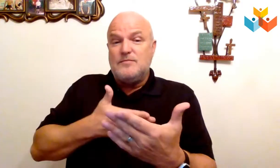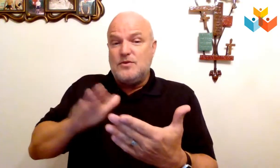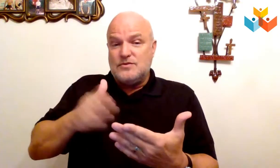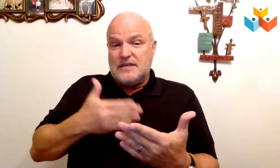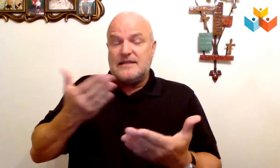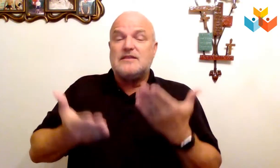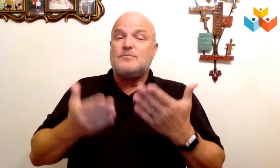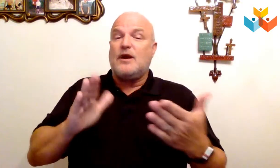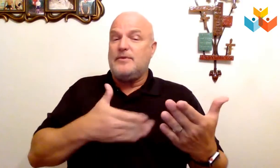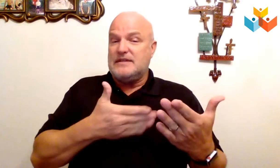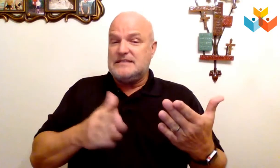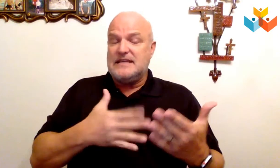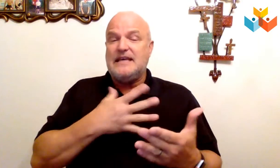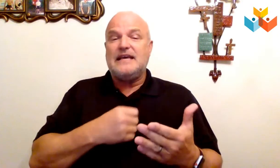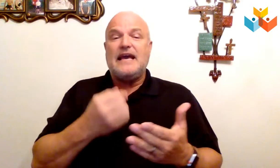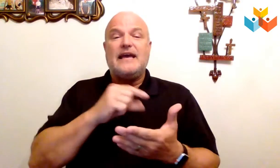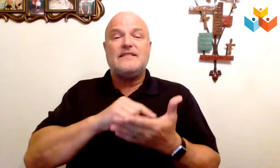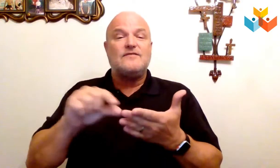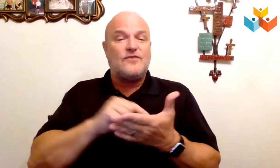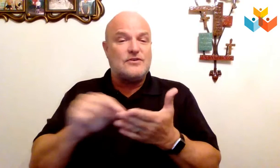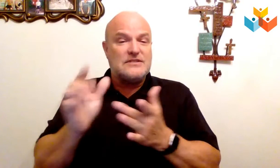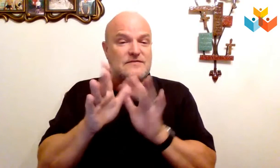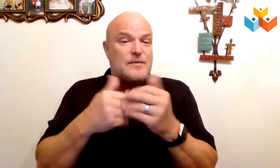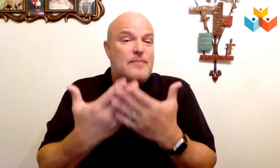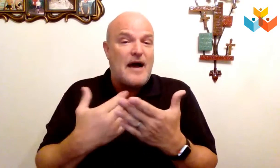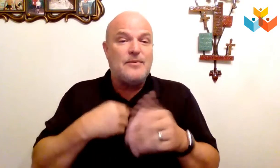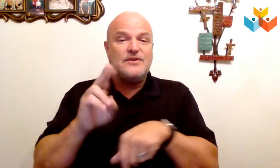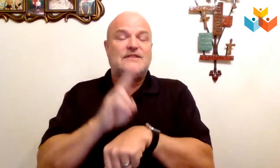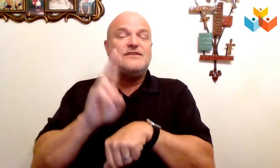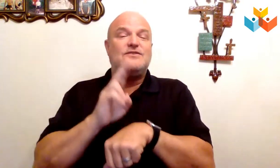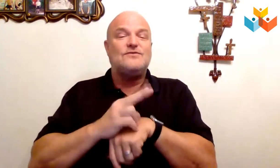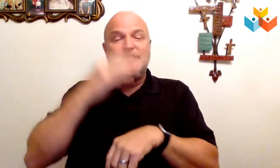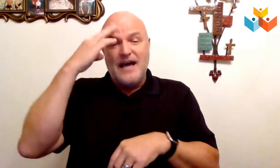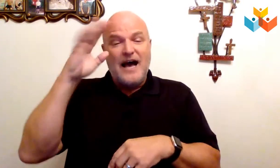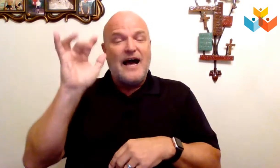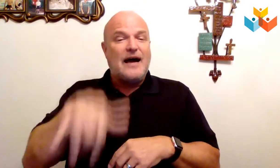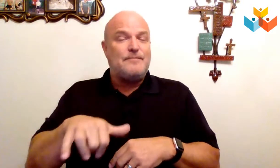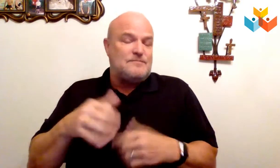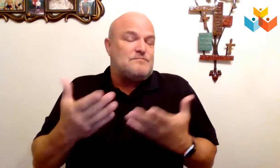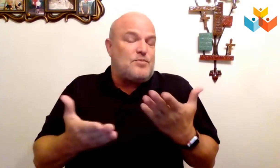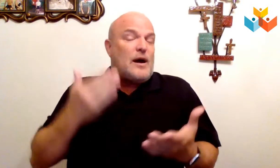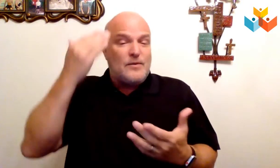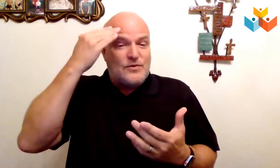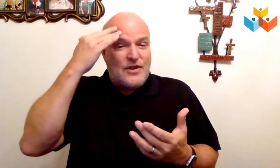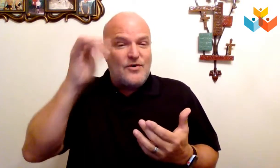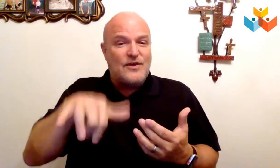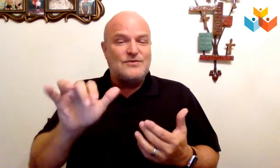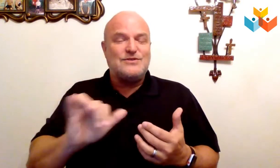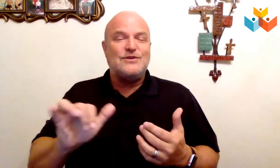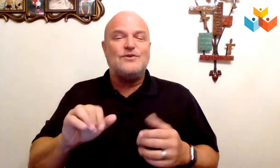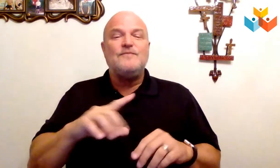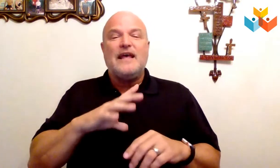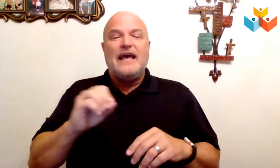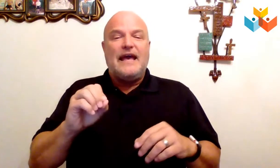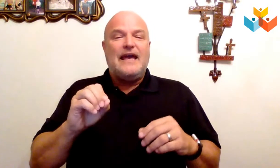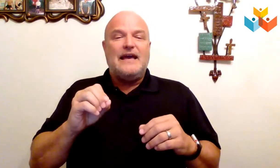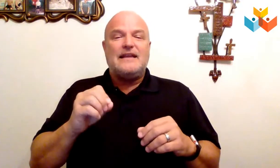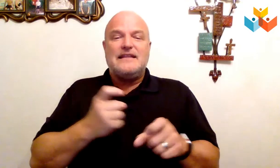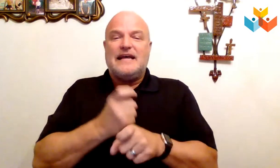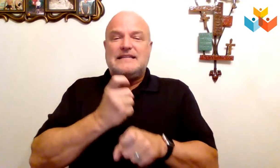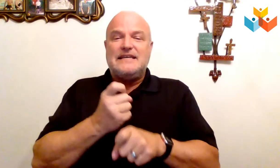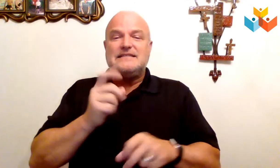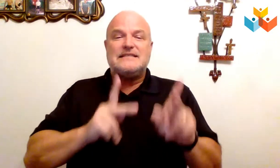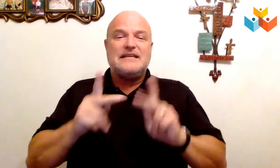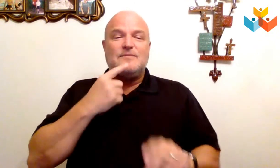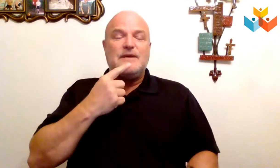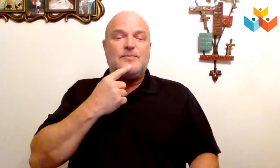people, I know the music they're probably going to sing and the verses from the Bible that they use. I probably will know those